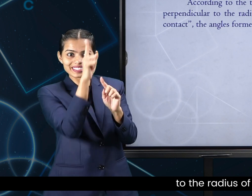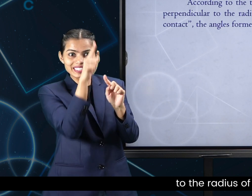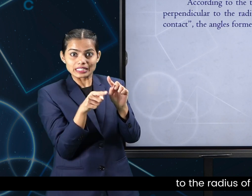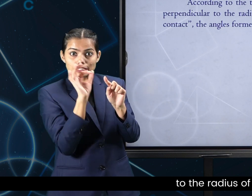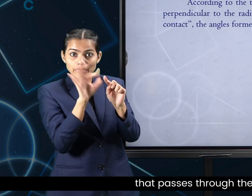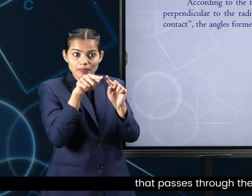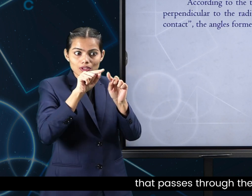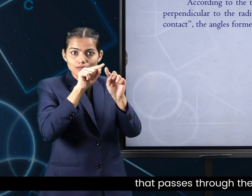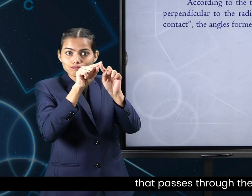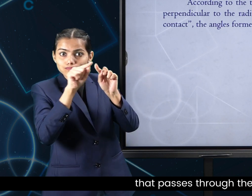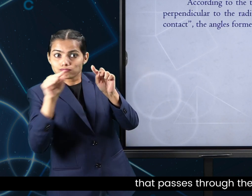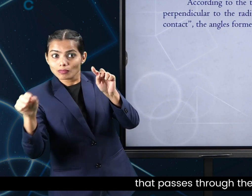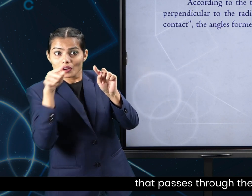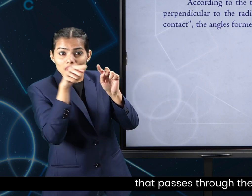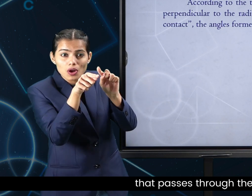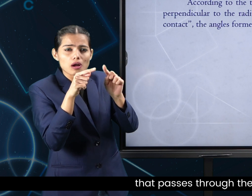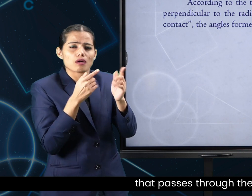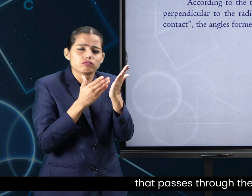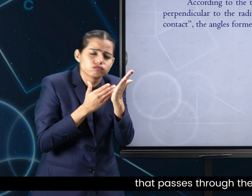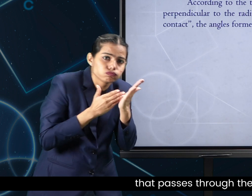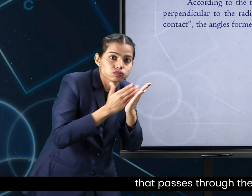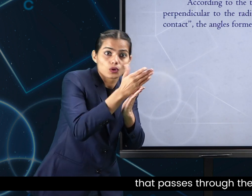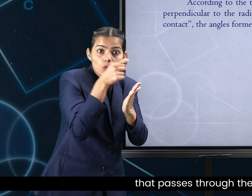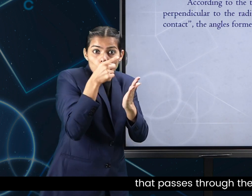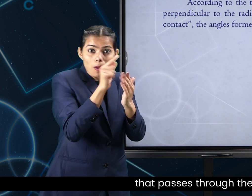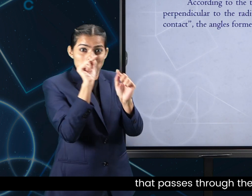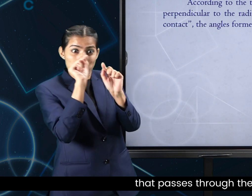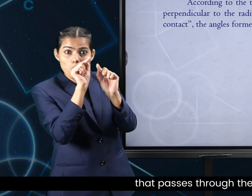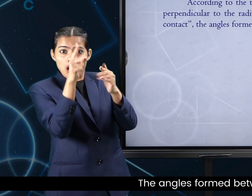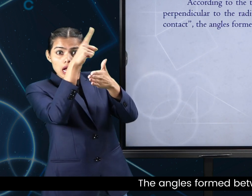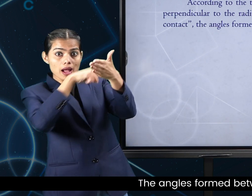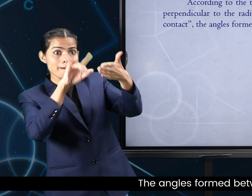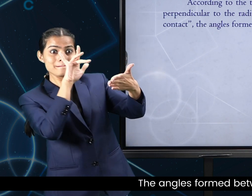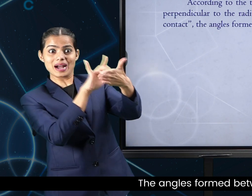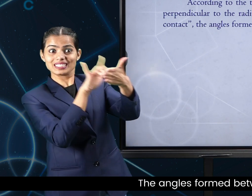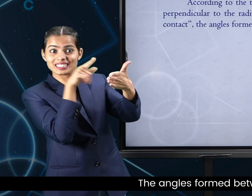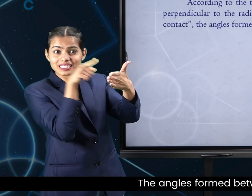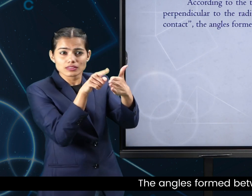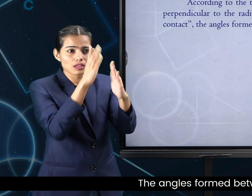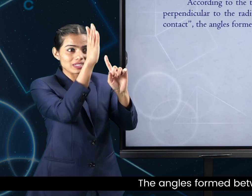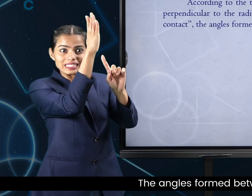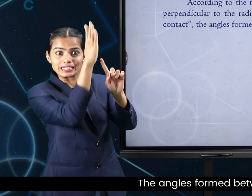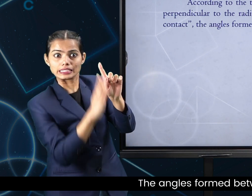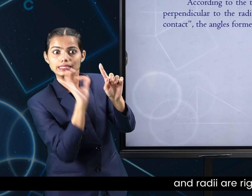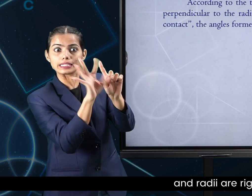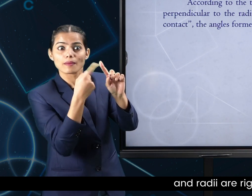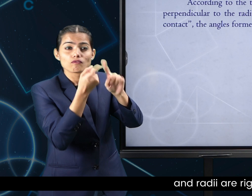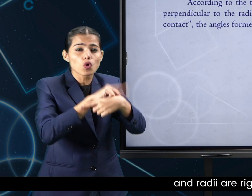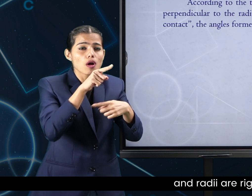circle that passes through the point of contact. The angles formed between the tangents and radii